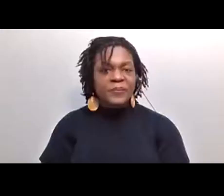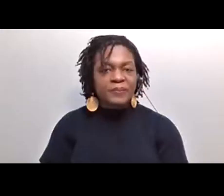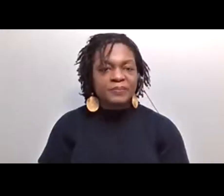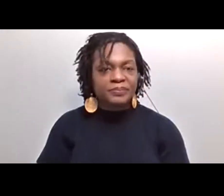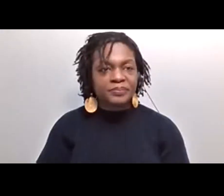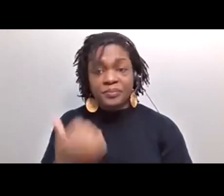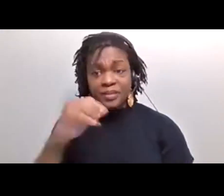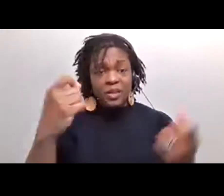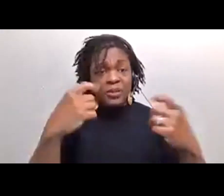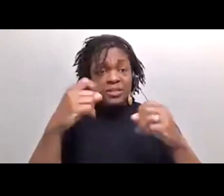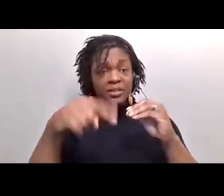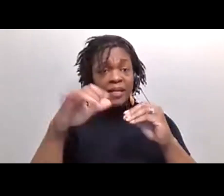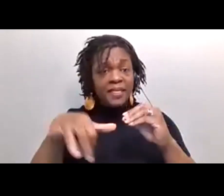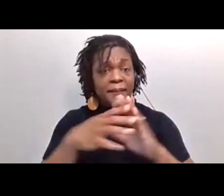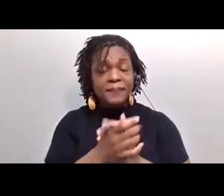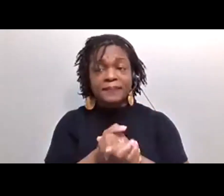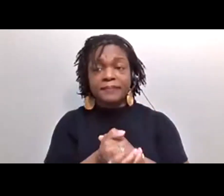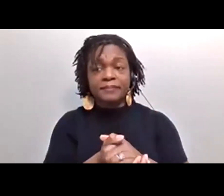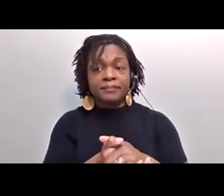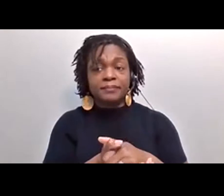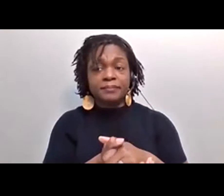Any questions?